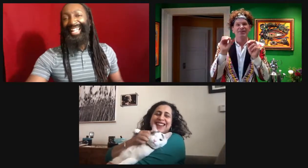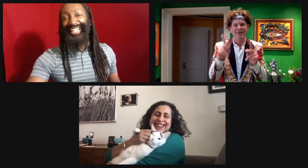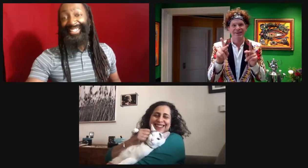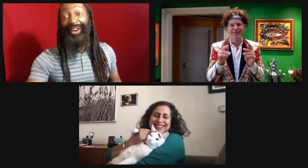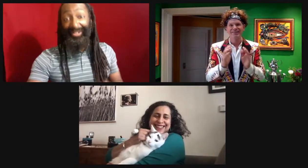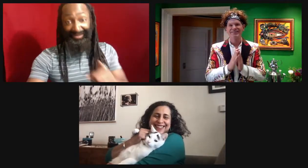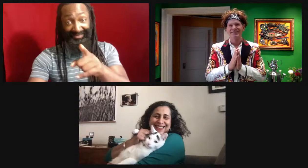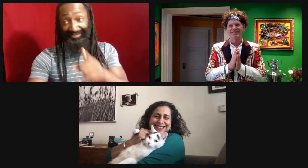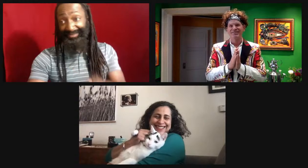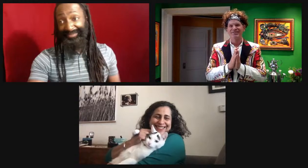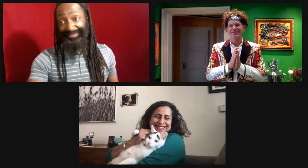cat.